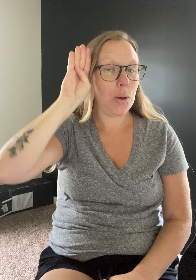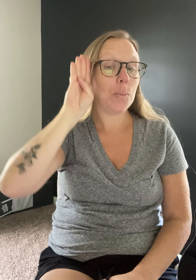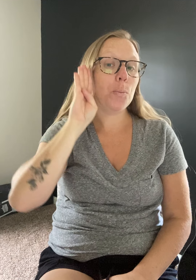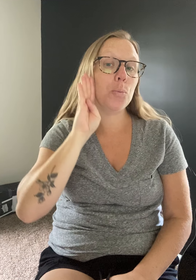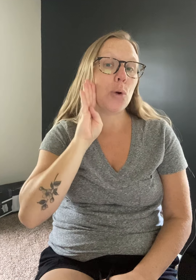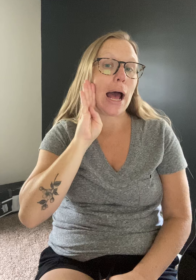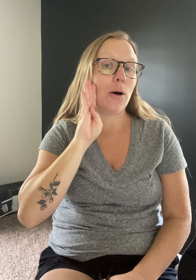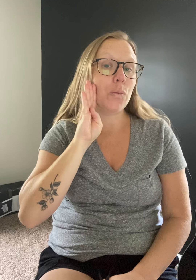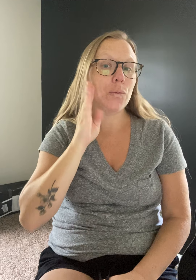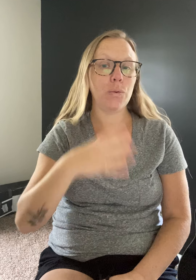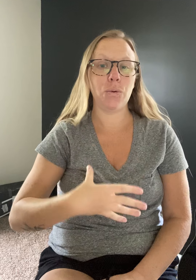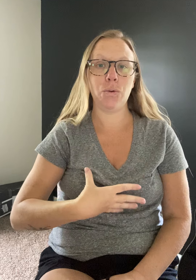brown,